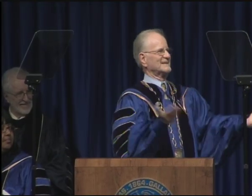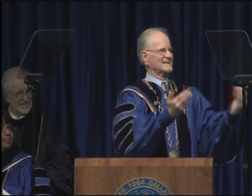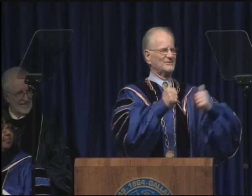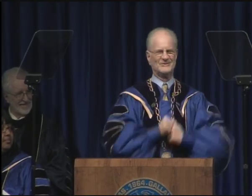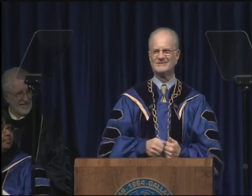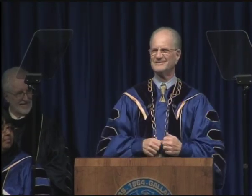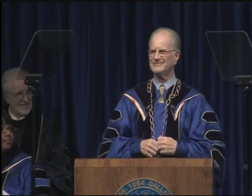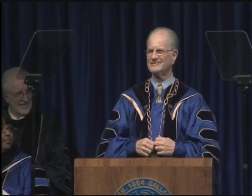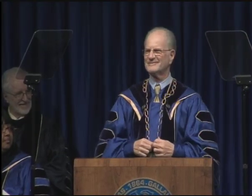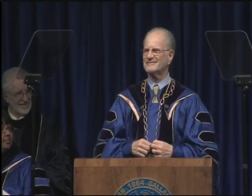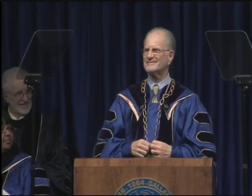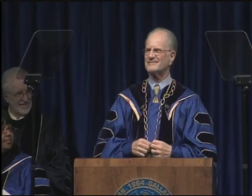Thank you so much for being here.